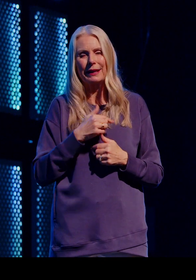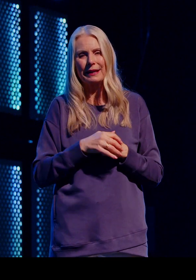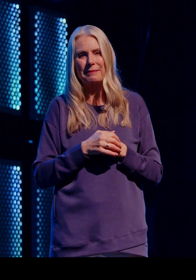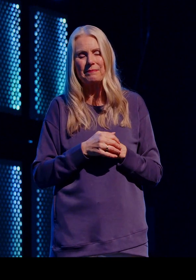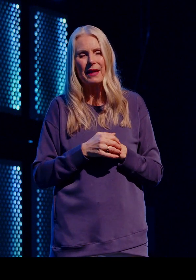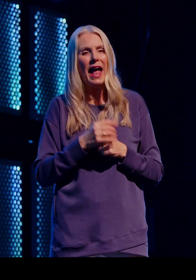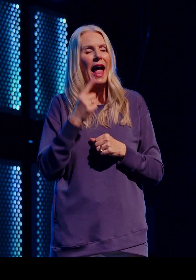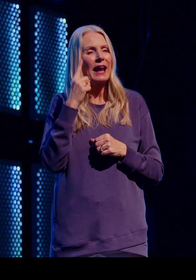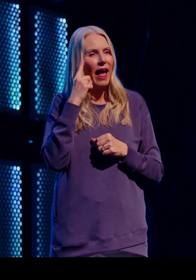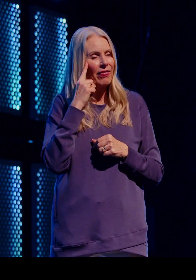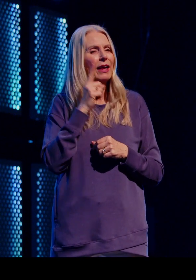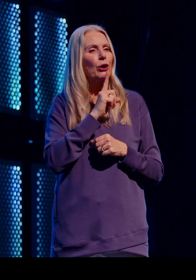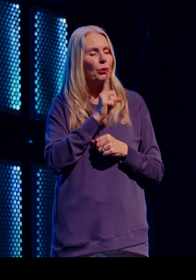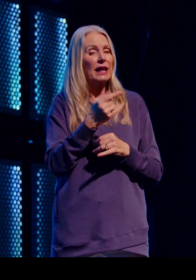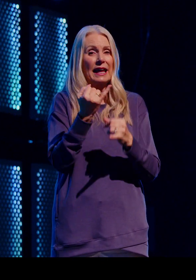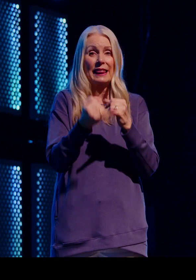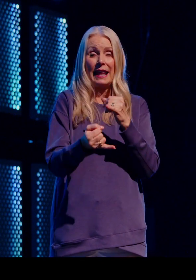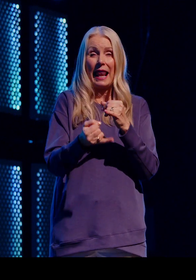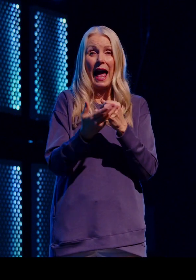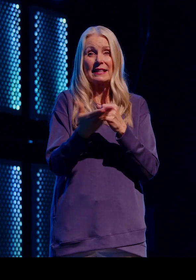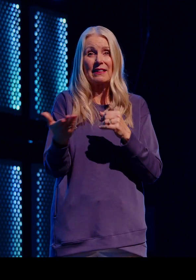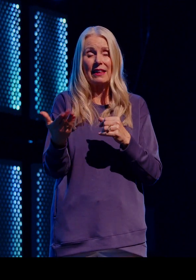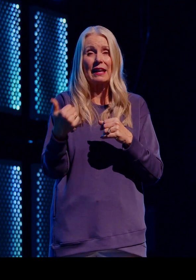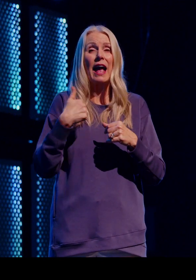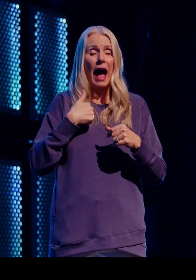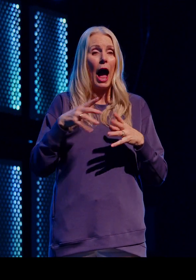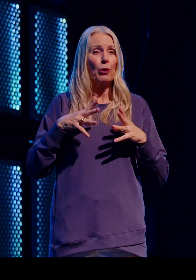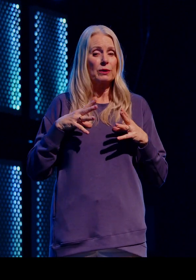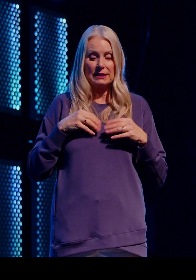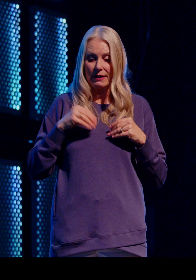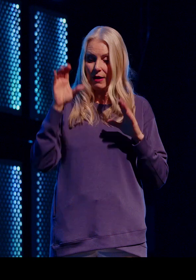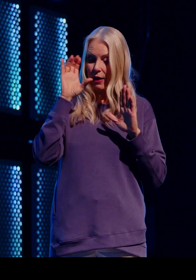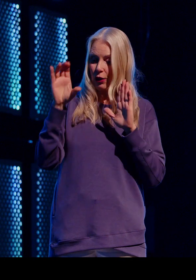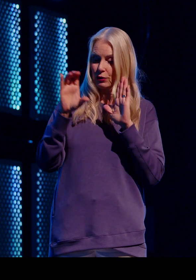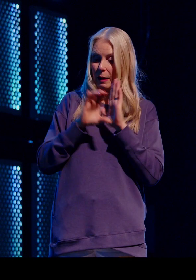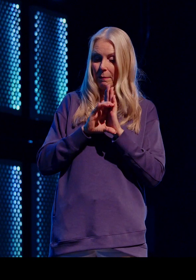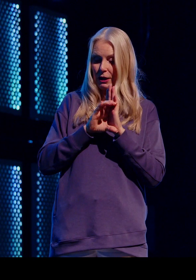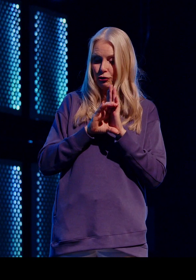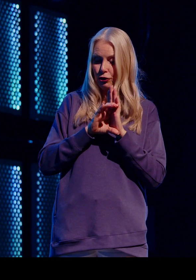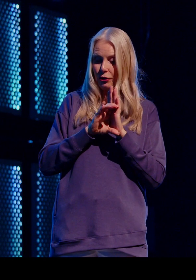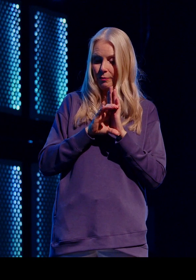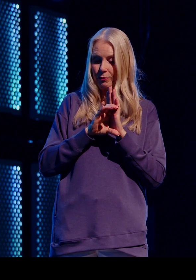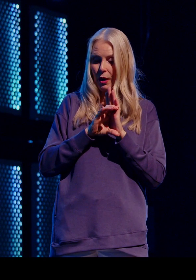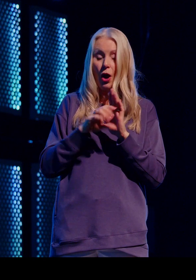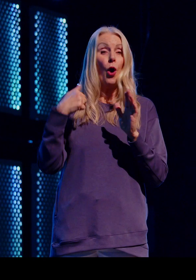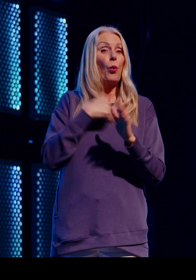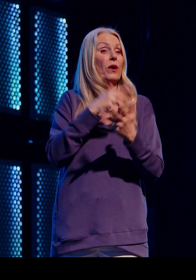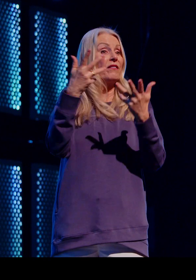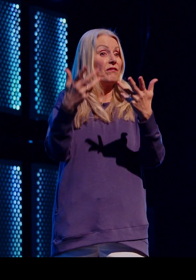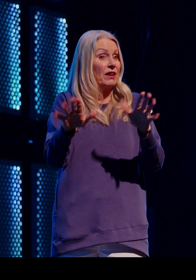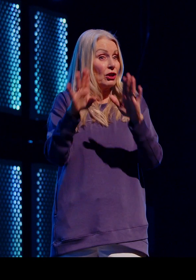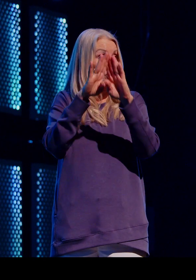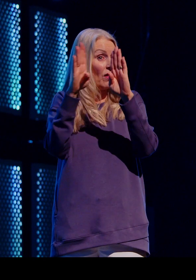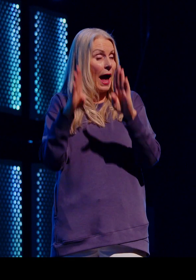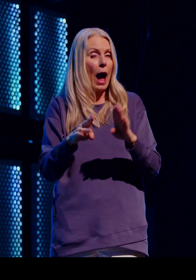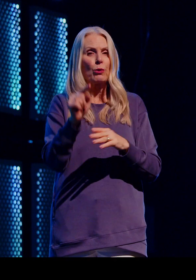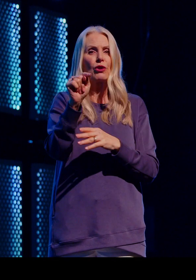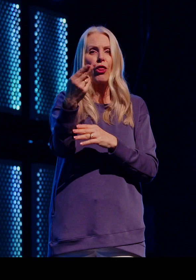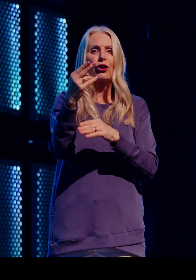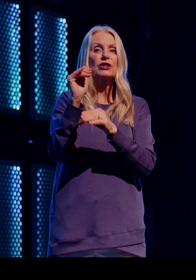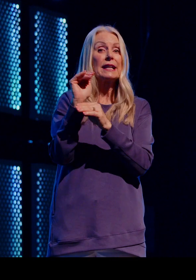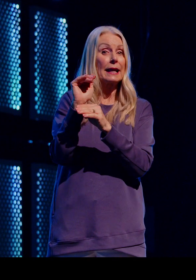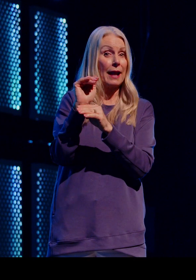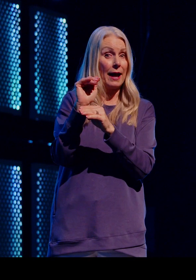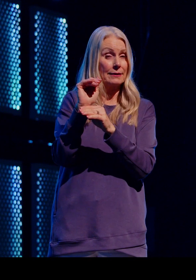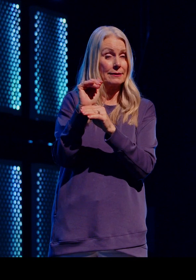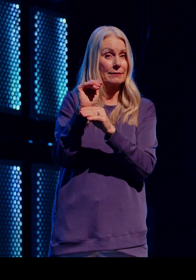I think for me, the last thing that you see, there's a picture that we took. So we finished this house on Thursday night, and